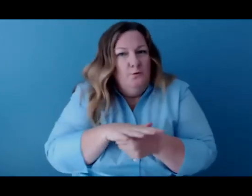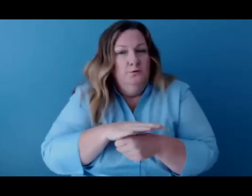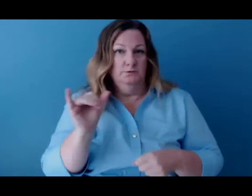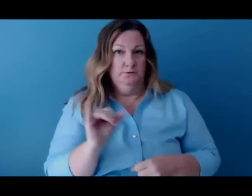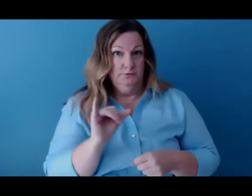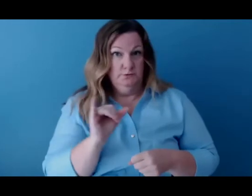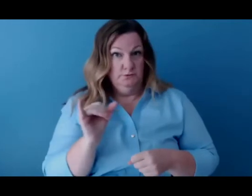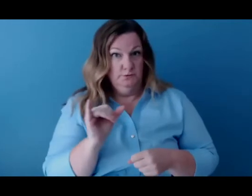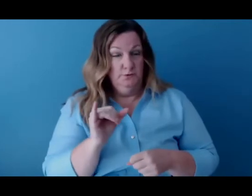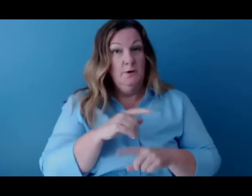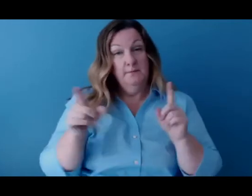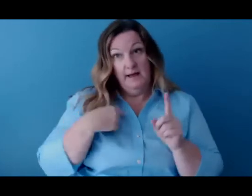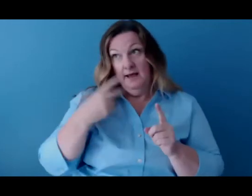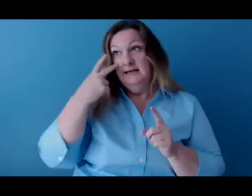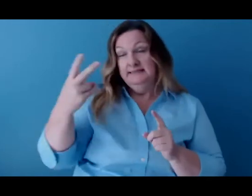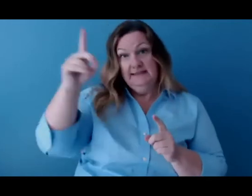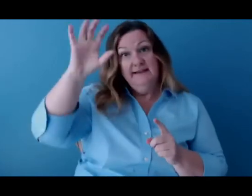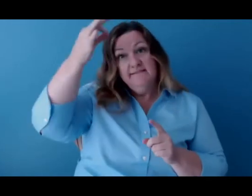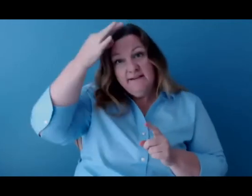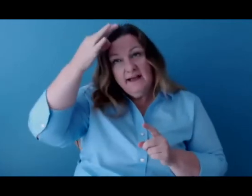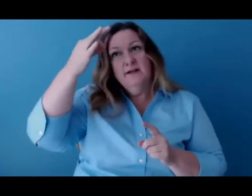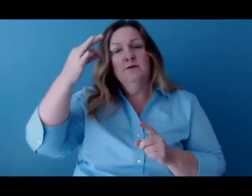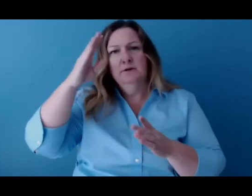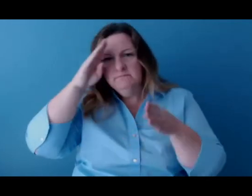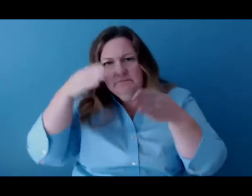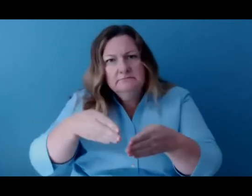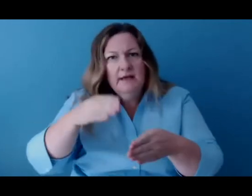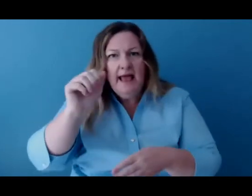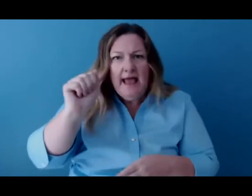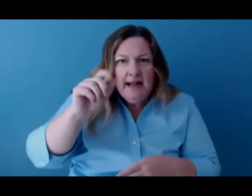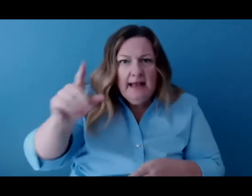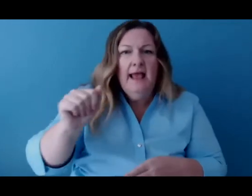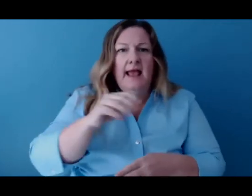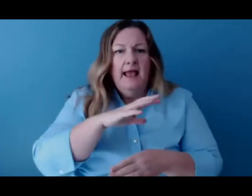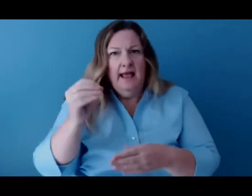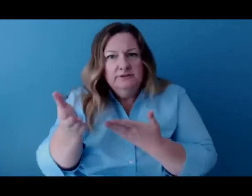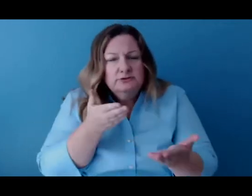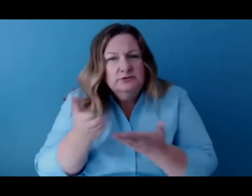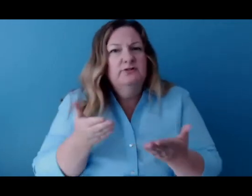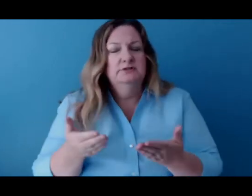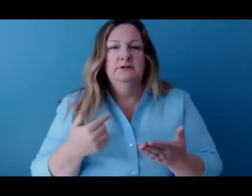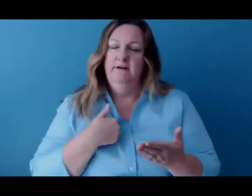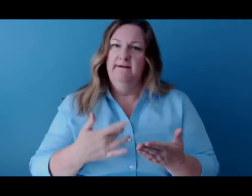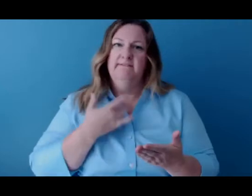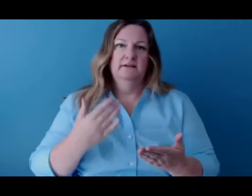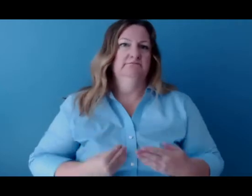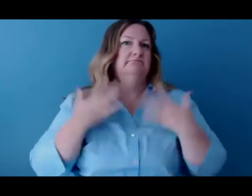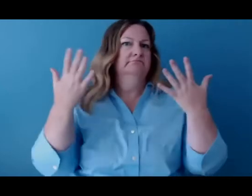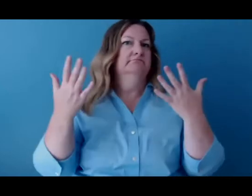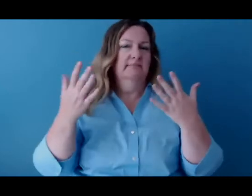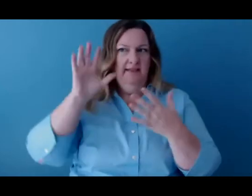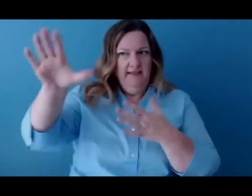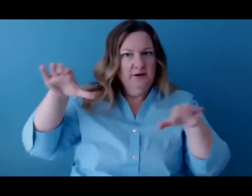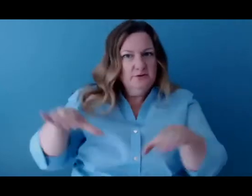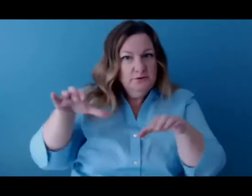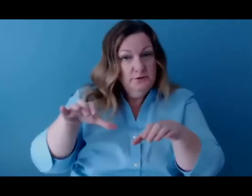federal delegation has placed on this over the last few decades is really inspiring to me. And it's something that I sat next to Chris